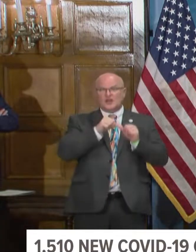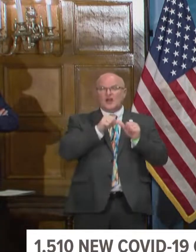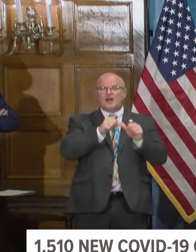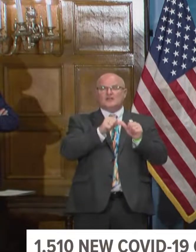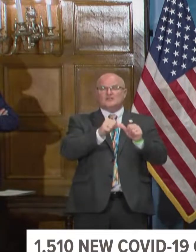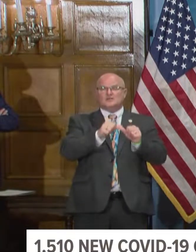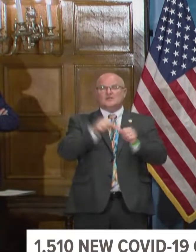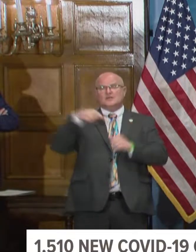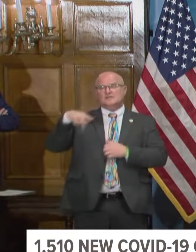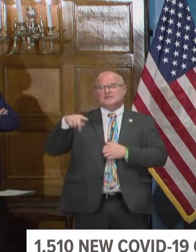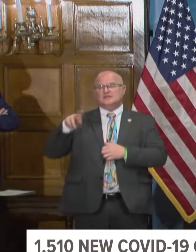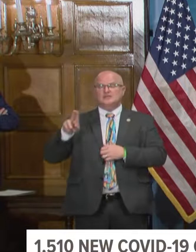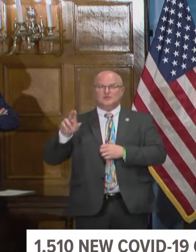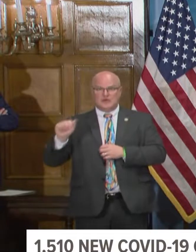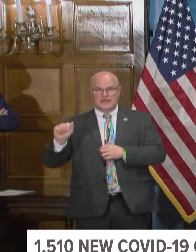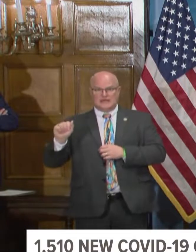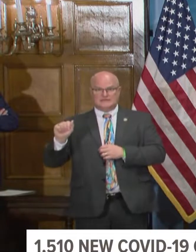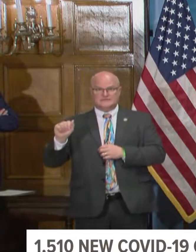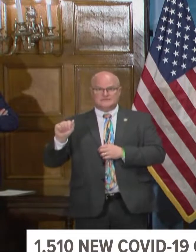continued PUA.